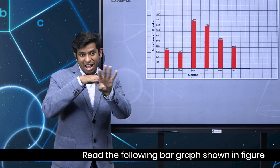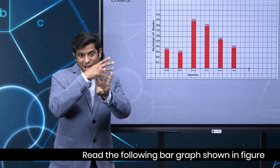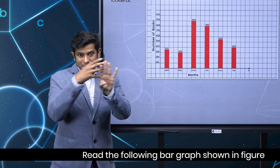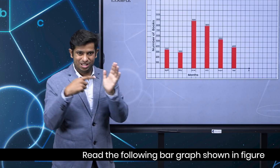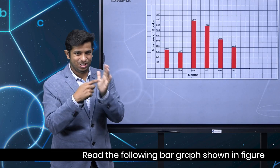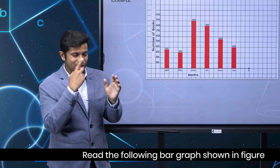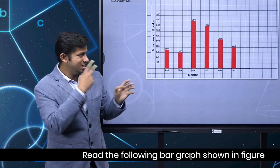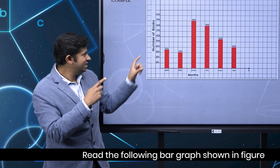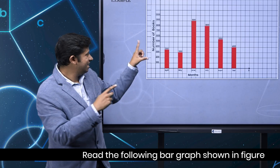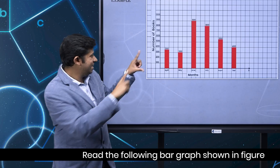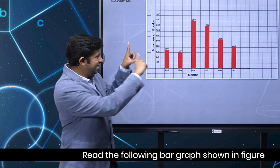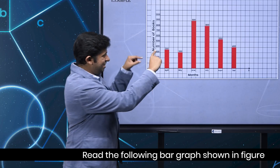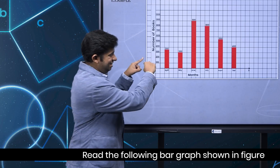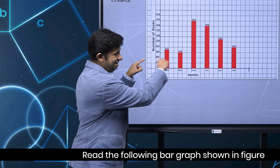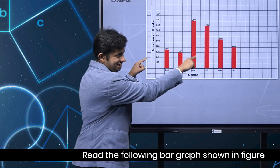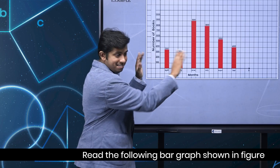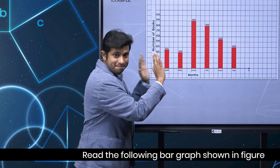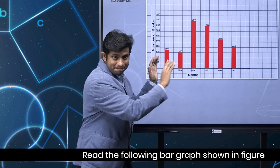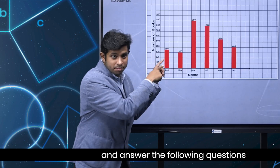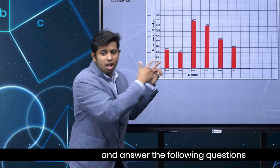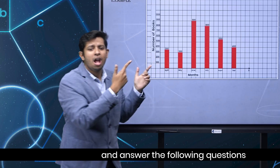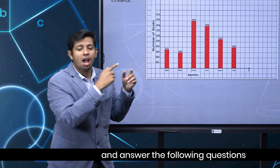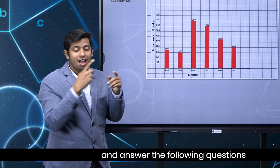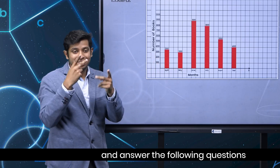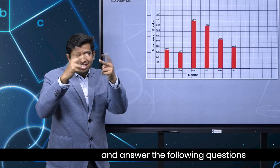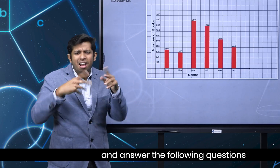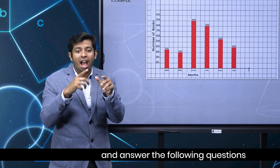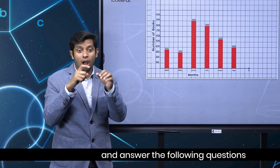Read the following bar graph shown in figure and answer the following questions.